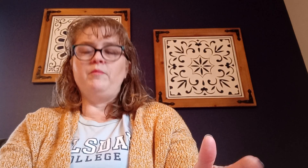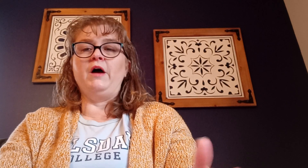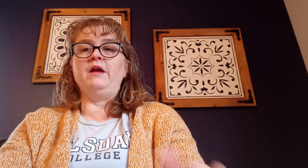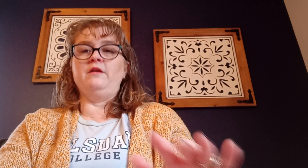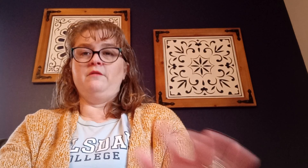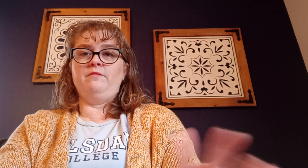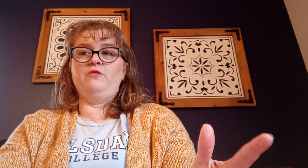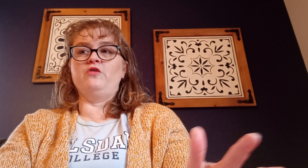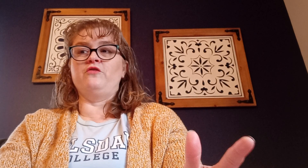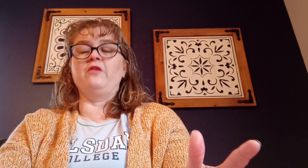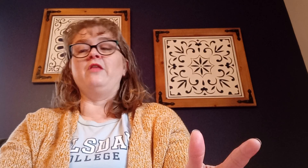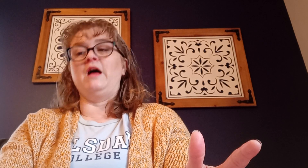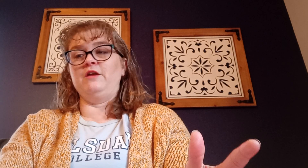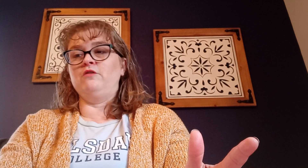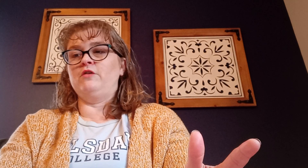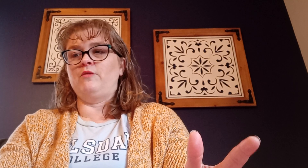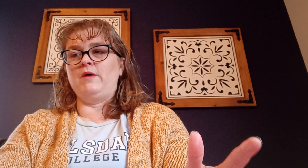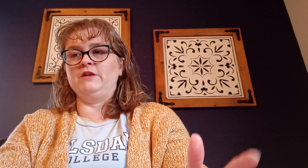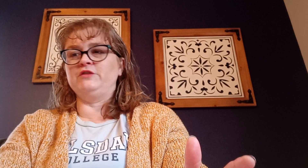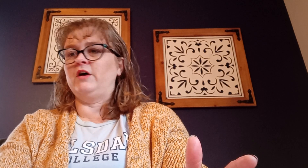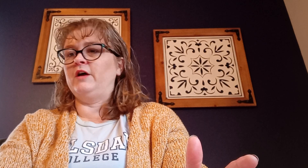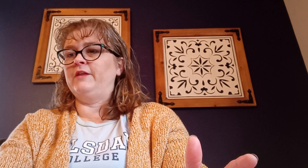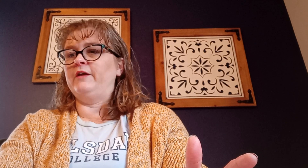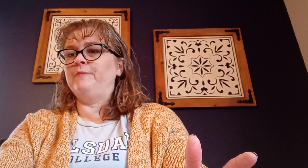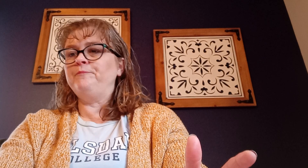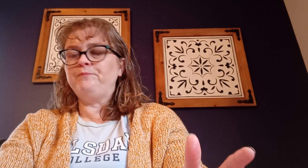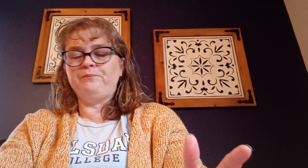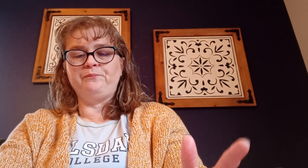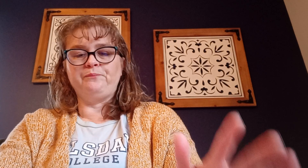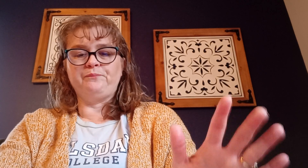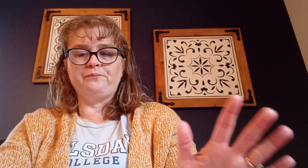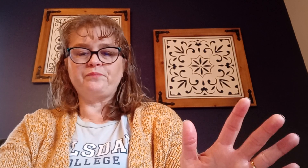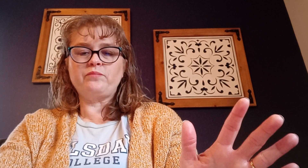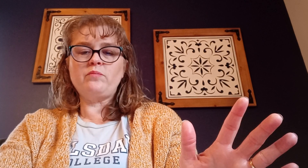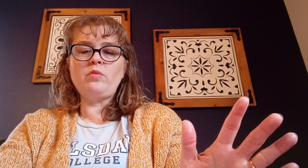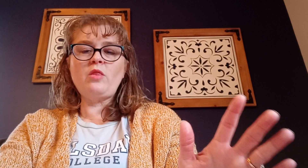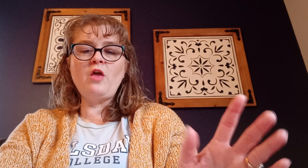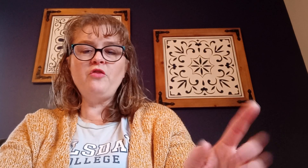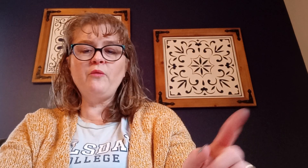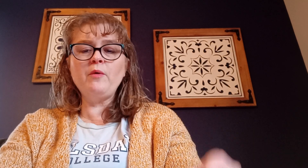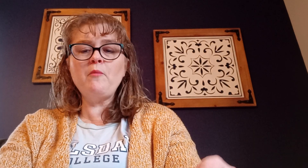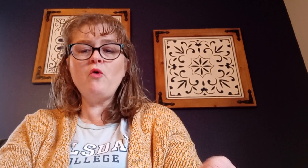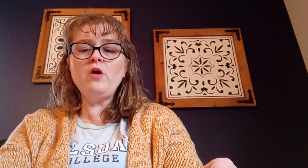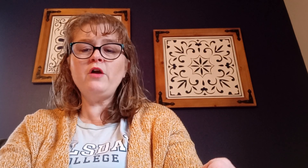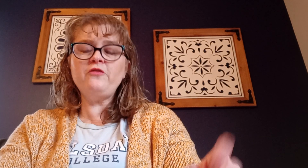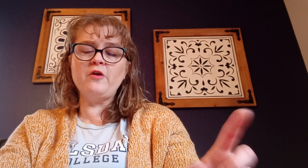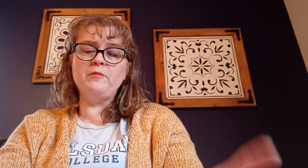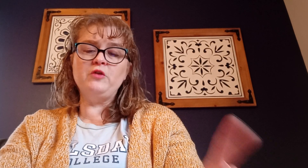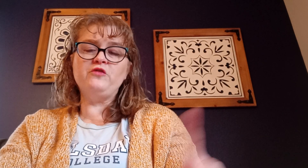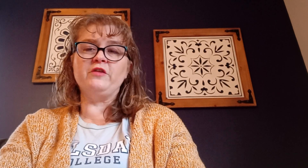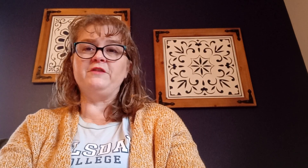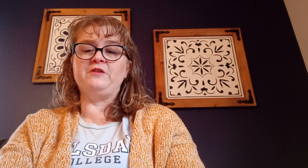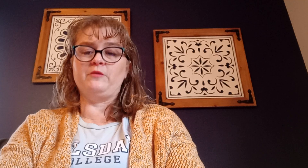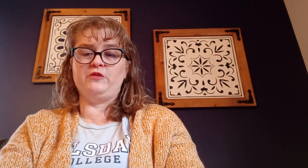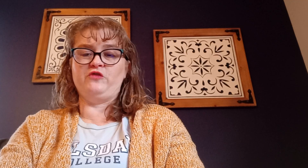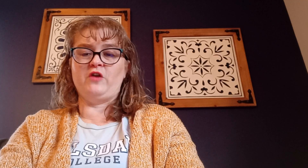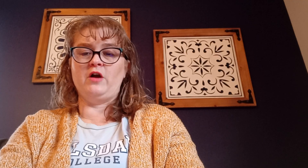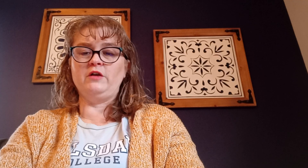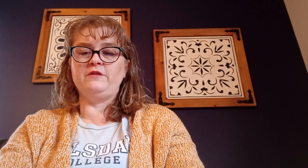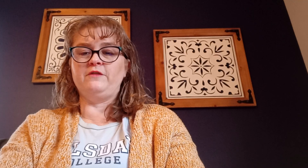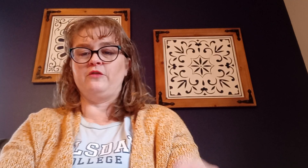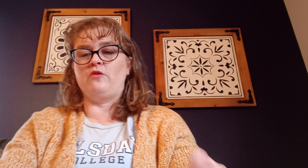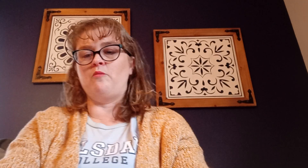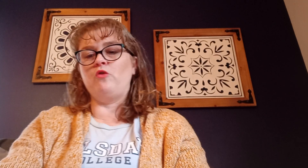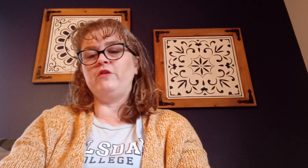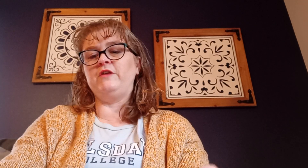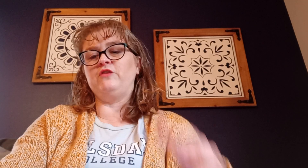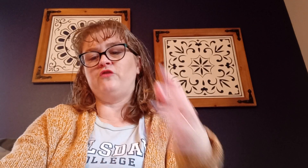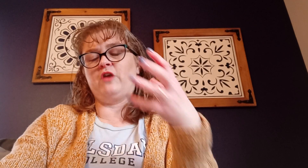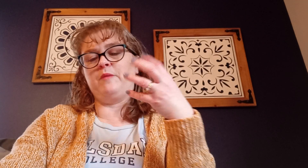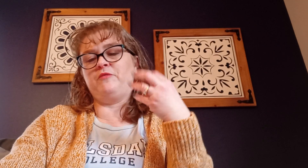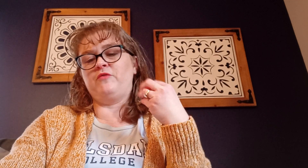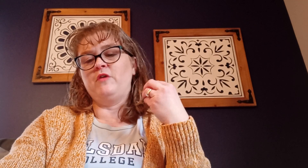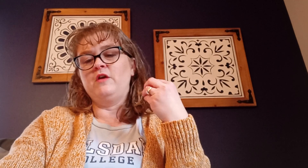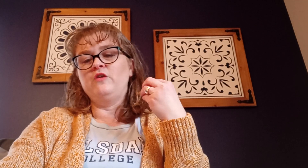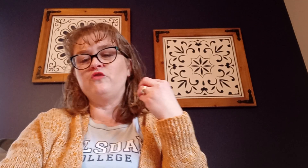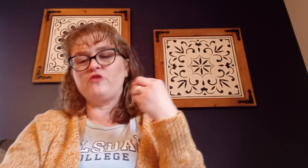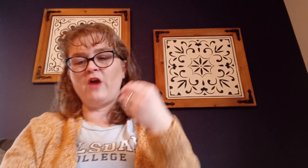But there's a lot you could watch on them. The remoras are mutualistic with sharks. The remoras eat